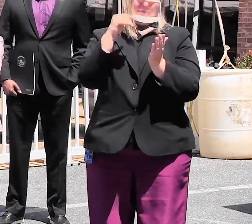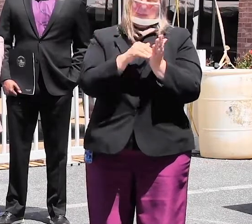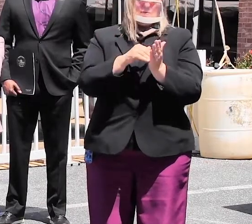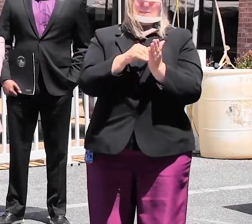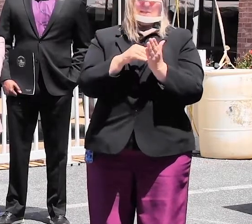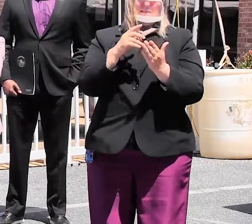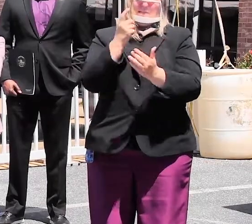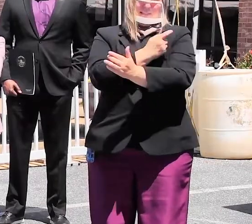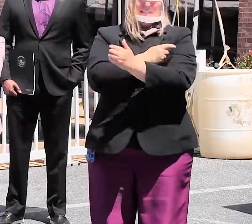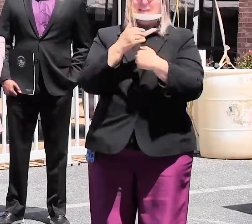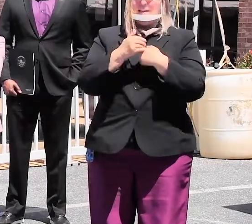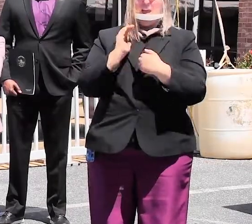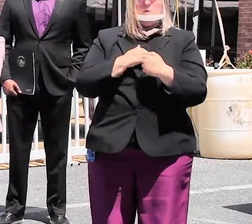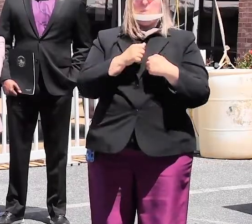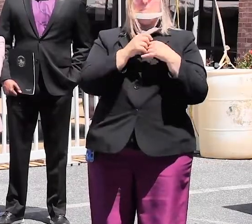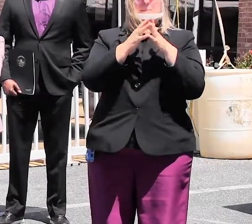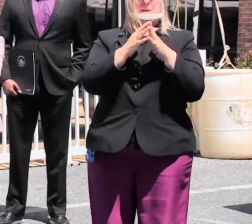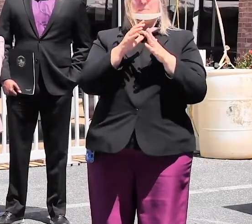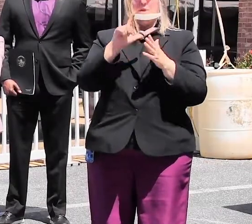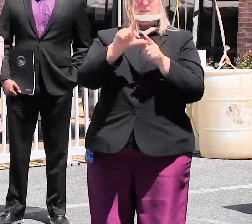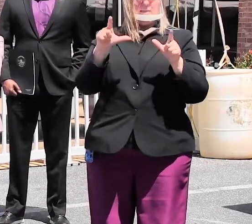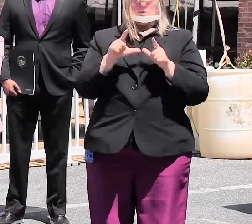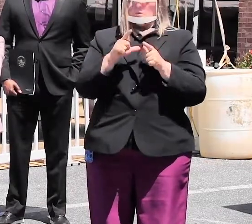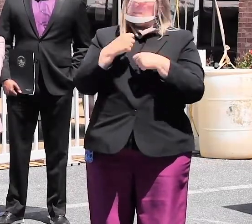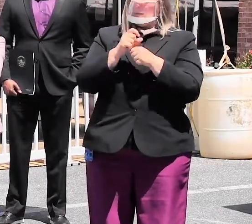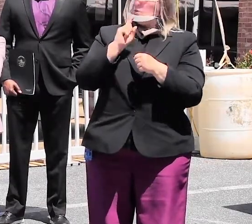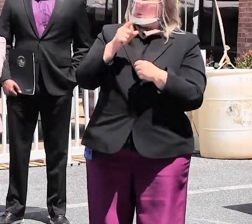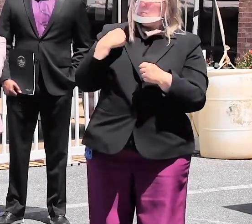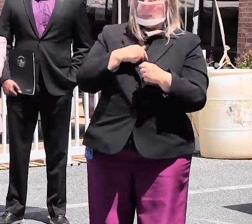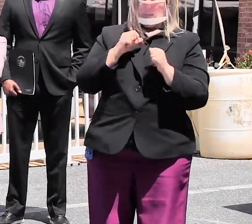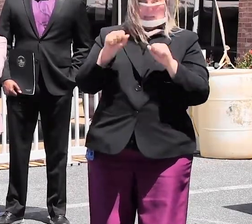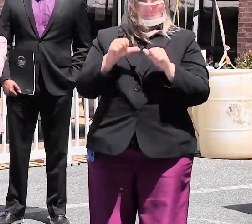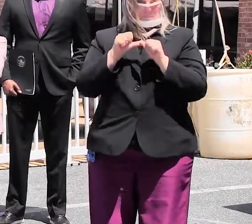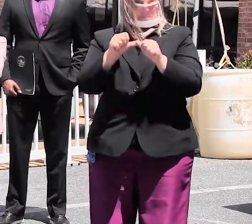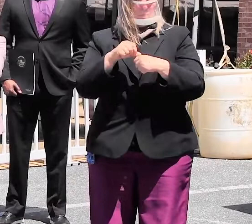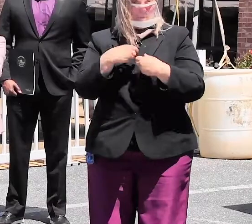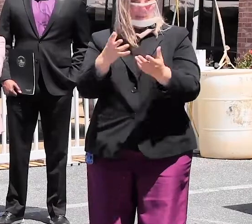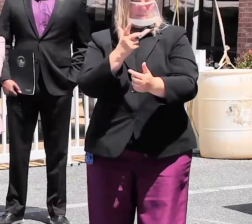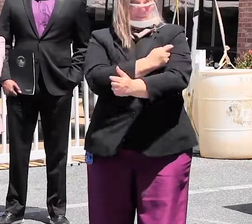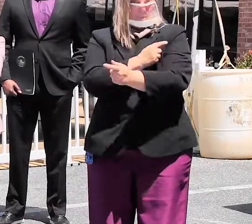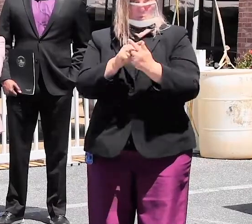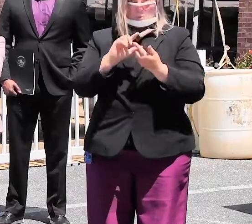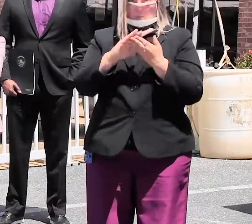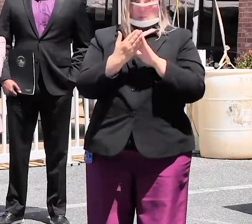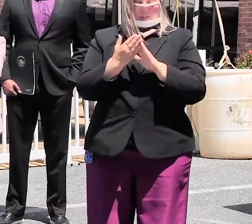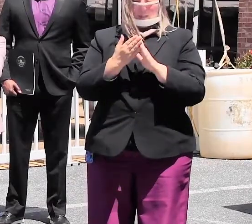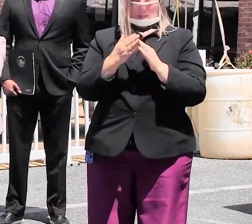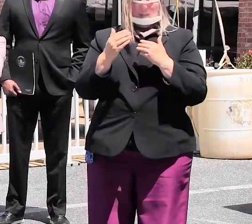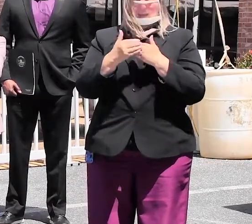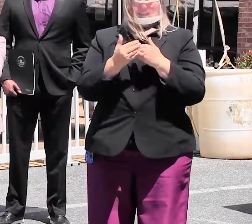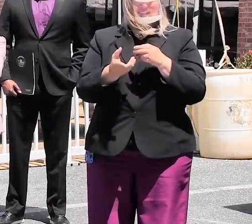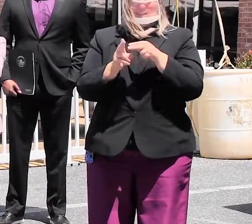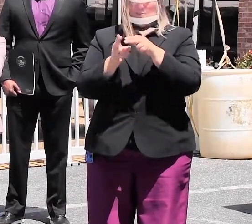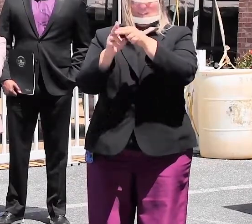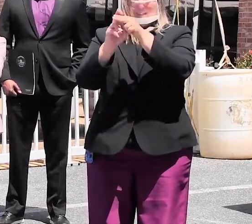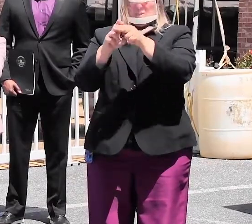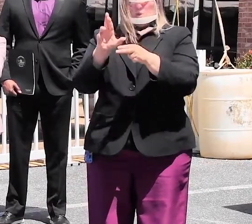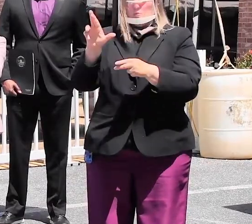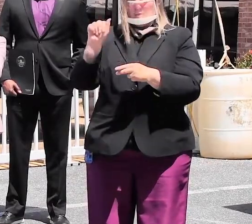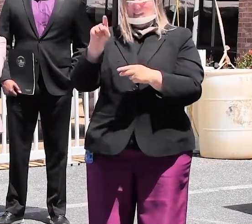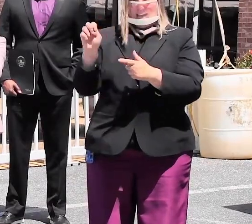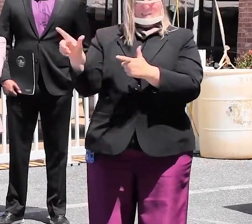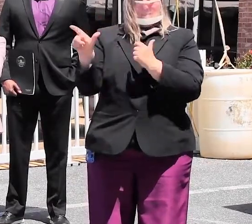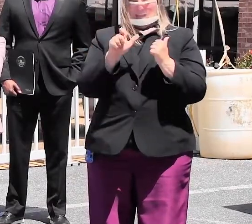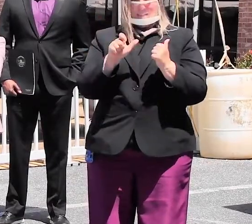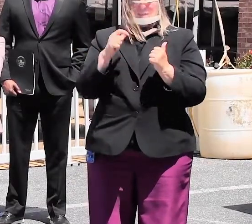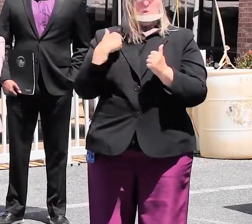pop-up locations. To ensure that we are able to continue providing vaccines to our community at an increased rate and pace,